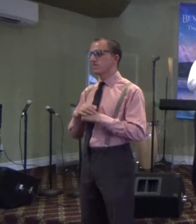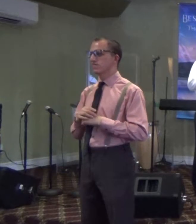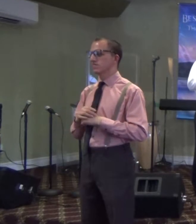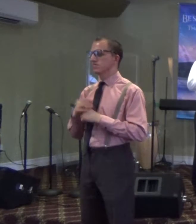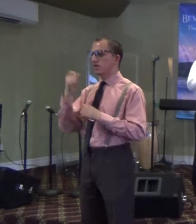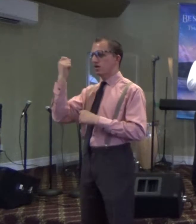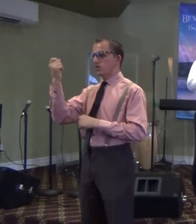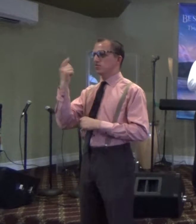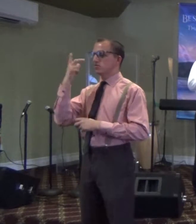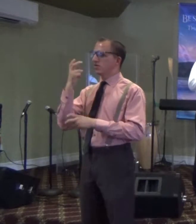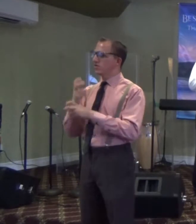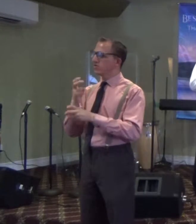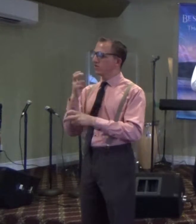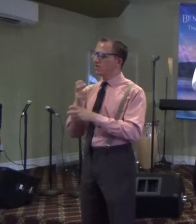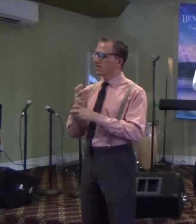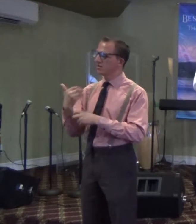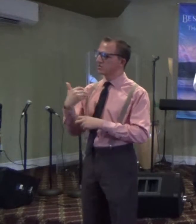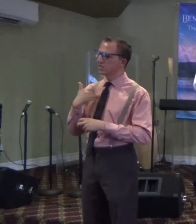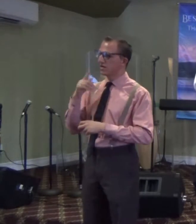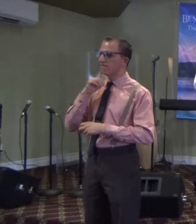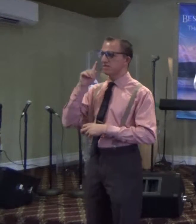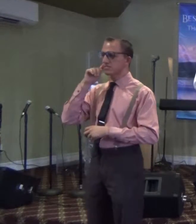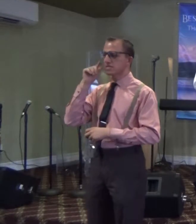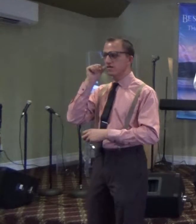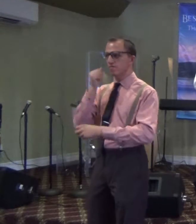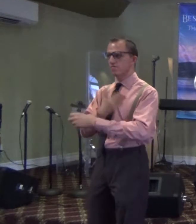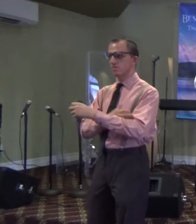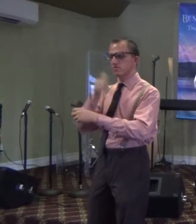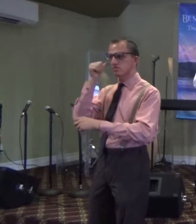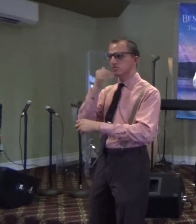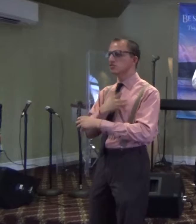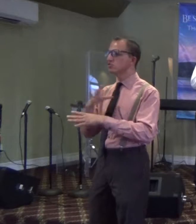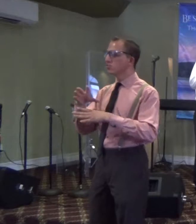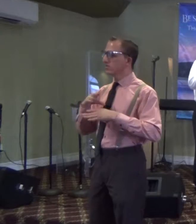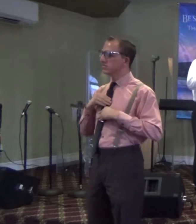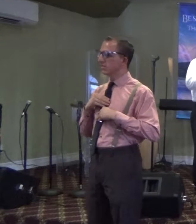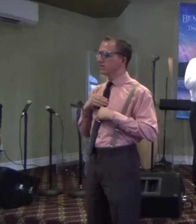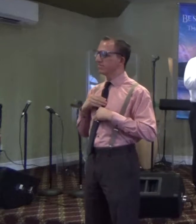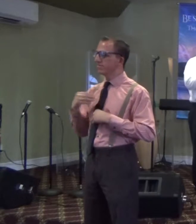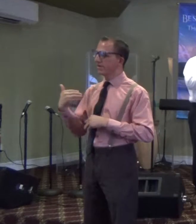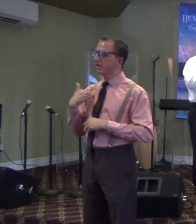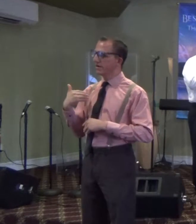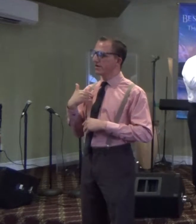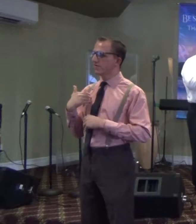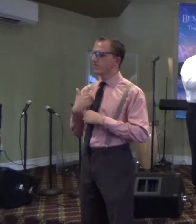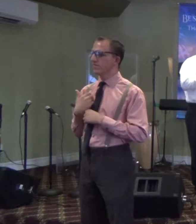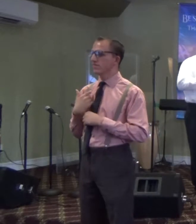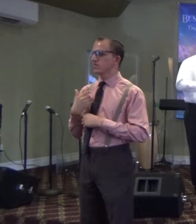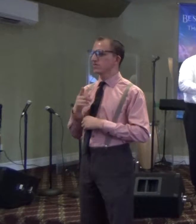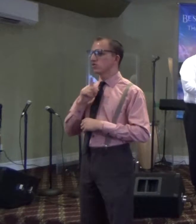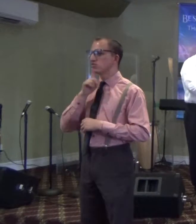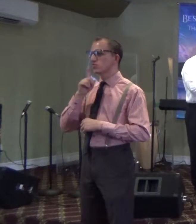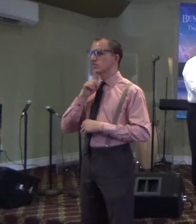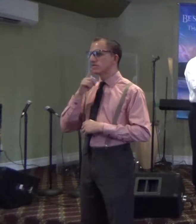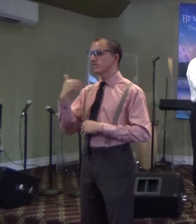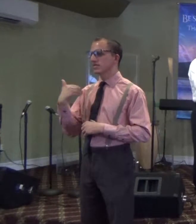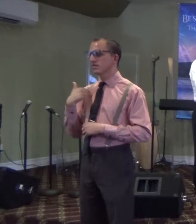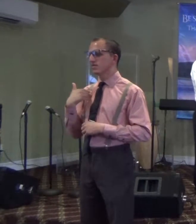Entendíamos que les era We difícil understood that it was difficult for them aceptar esta to realidad. accept the reality.